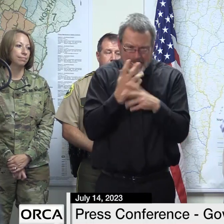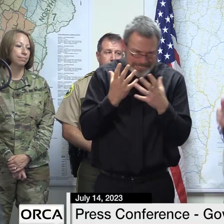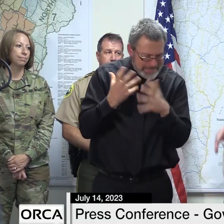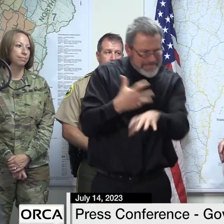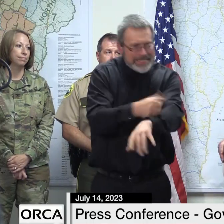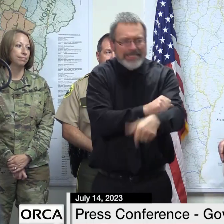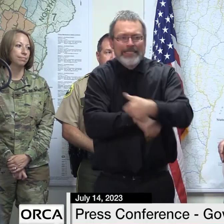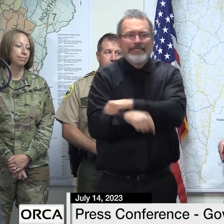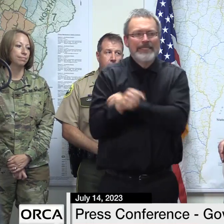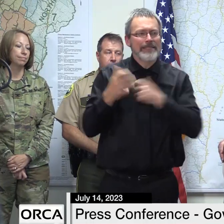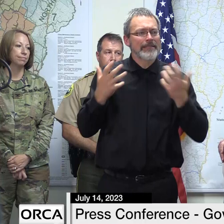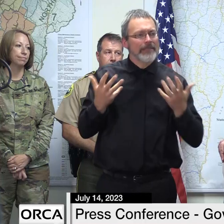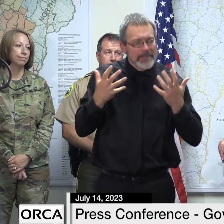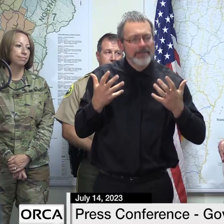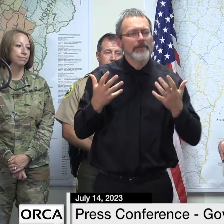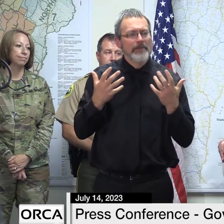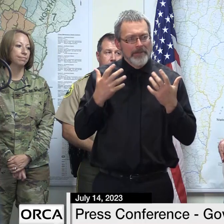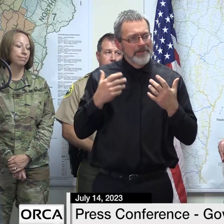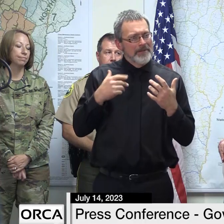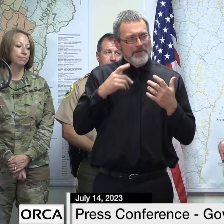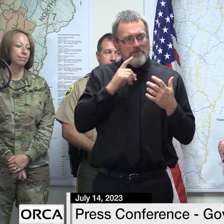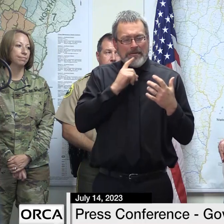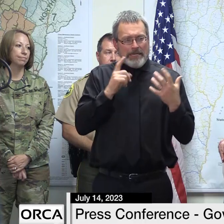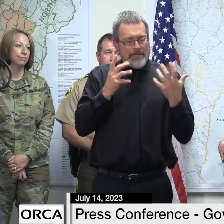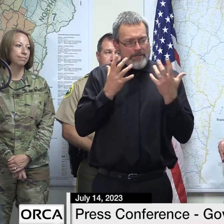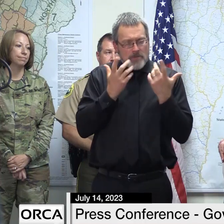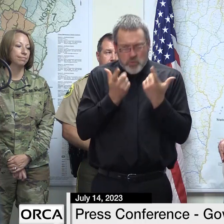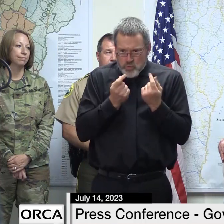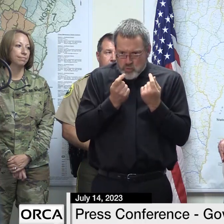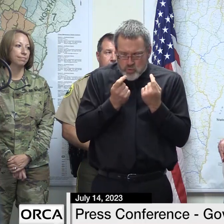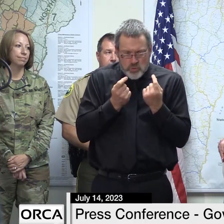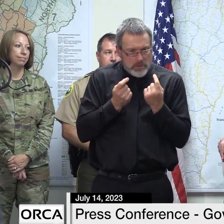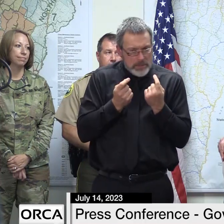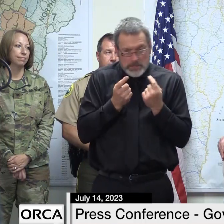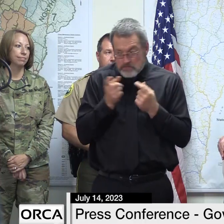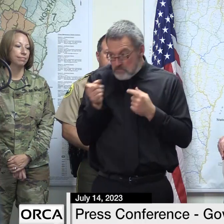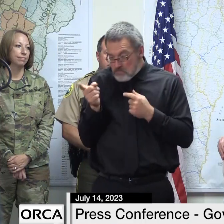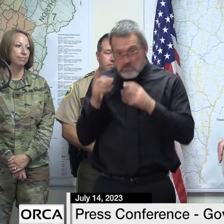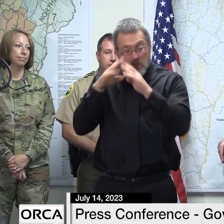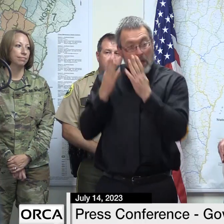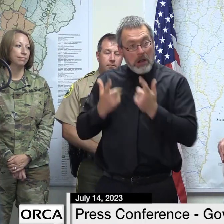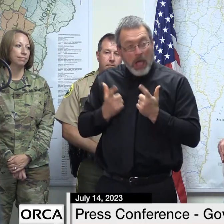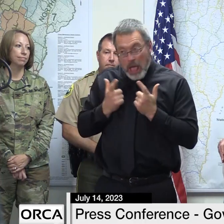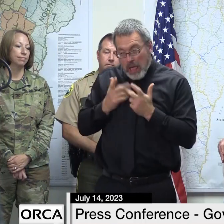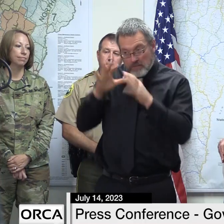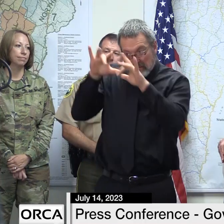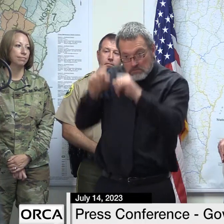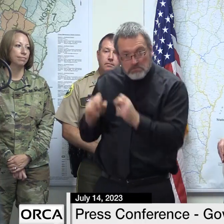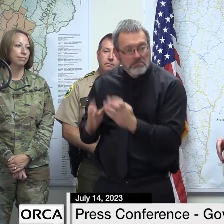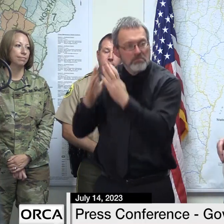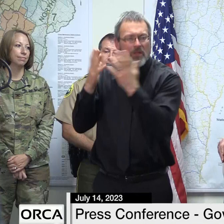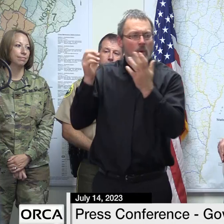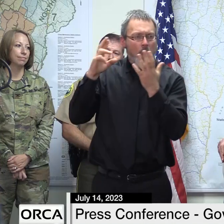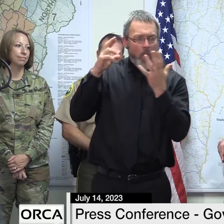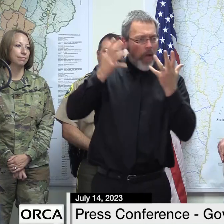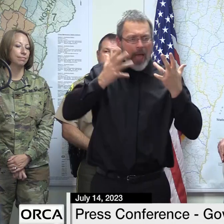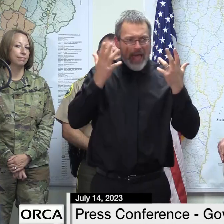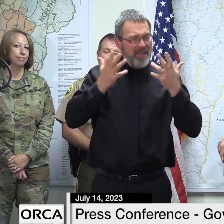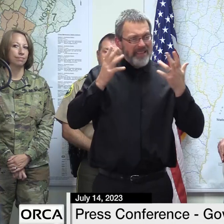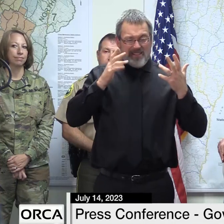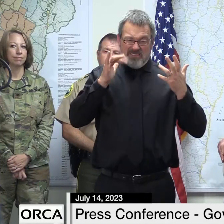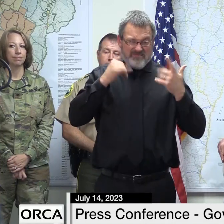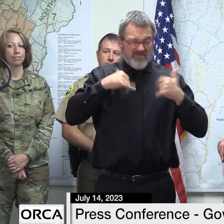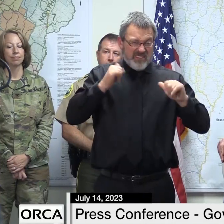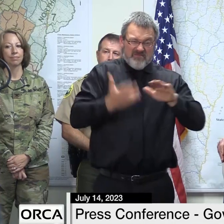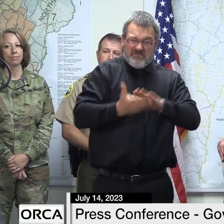further the replacement of housing and to build upon that. So we'll continue to work on that. And have you